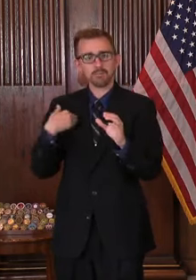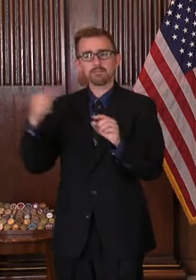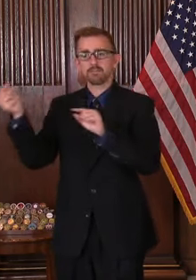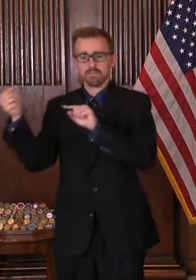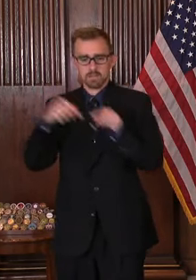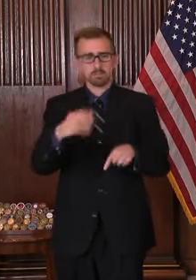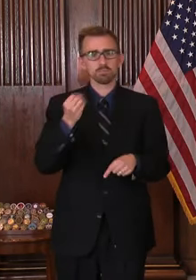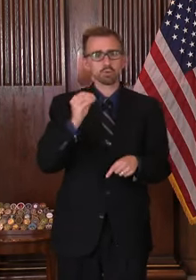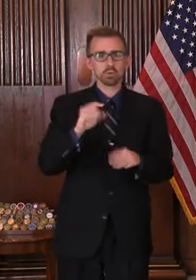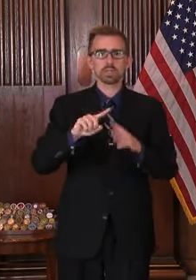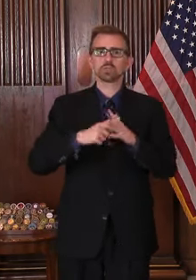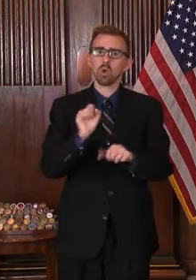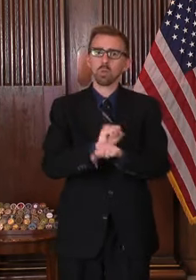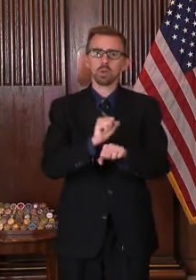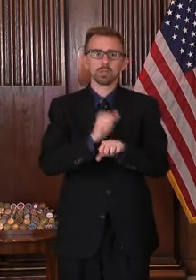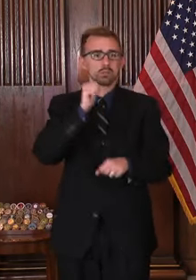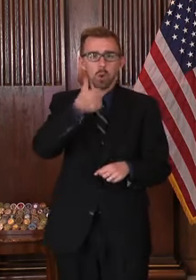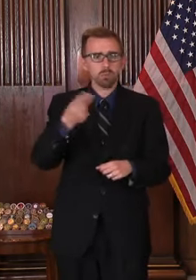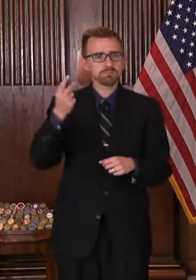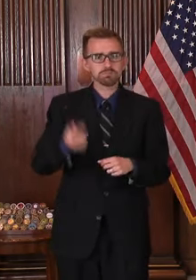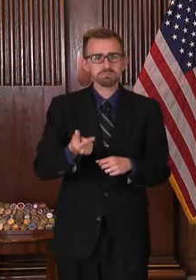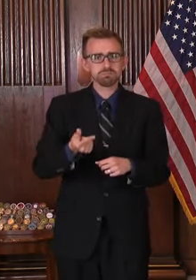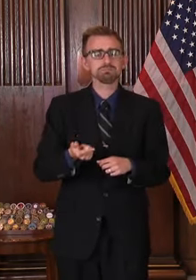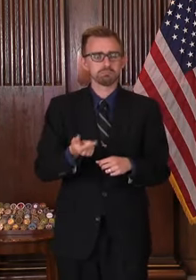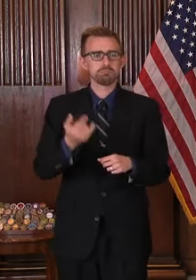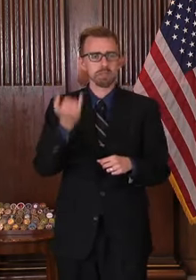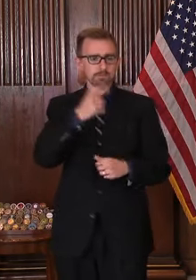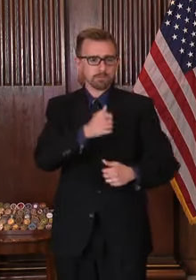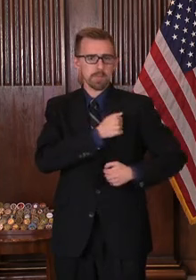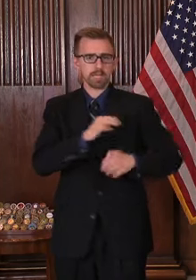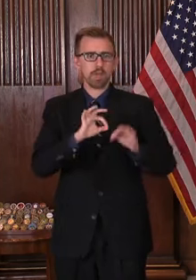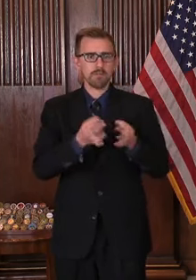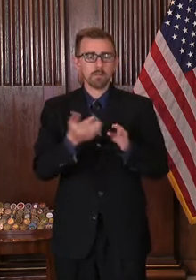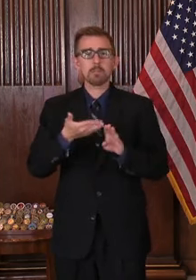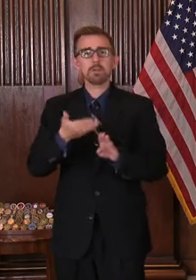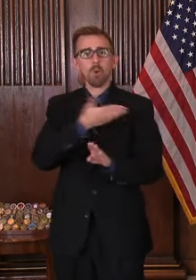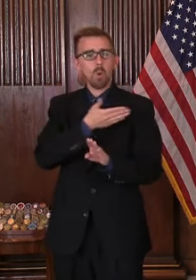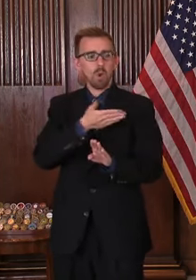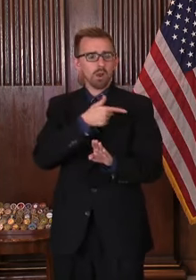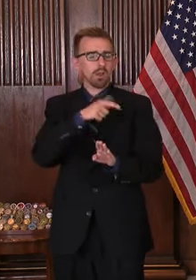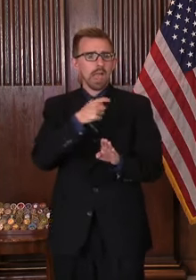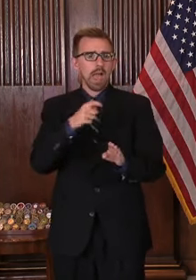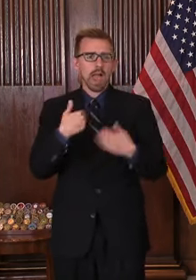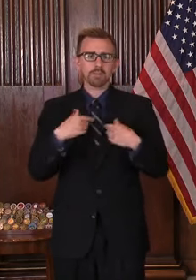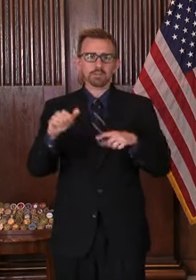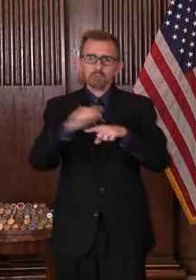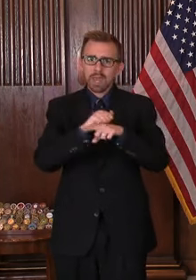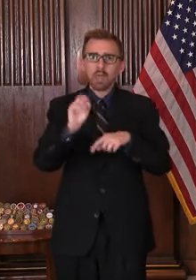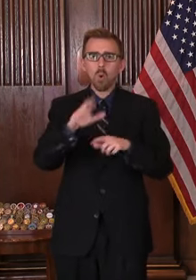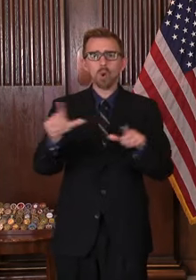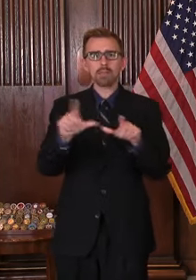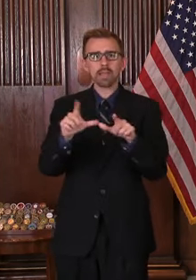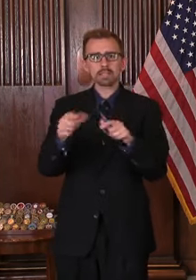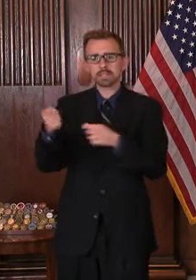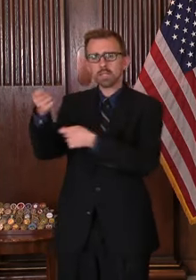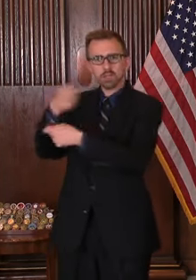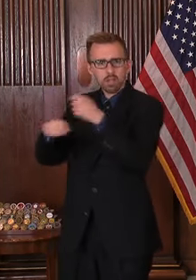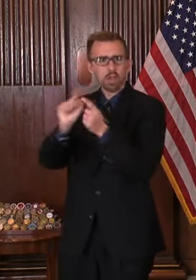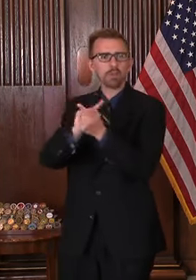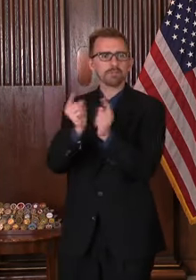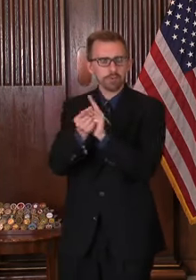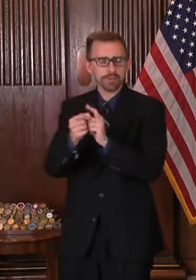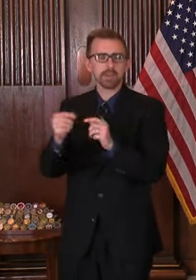into Missouri and start that job tomorrow if with a military family. Before, it would require maybe trainings or the licensing process, or it would cost